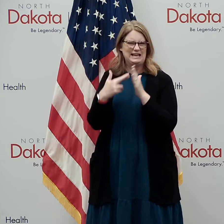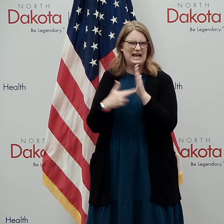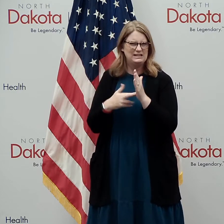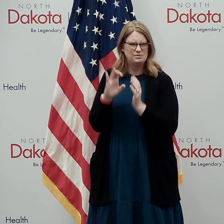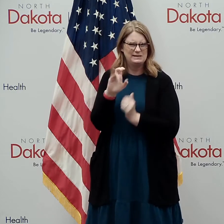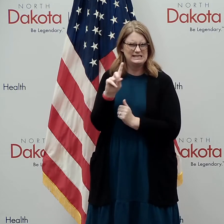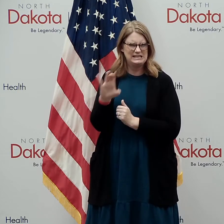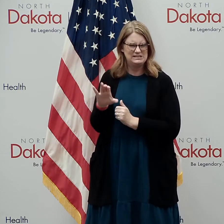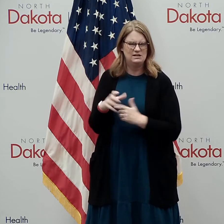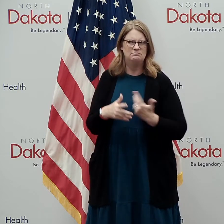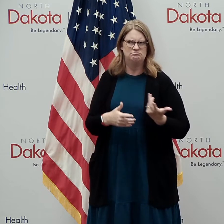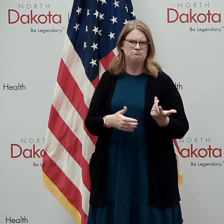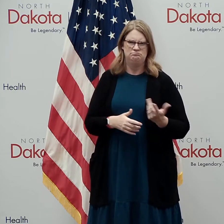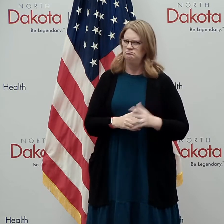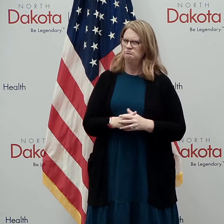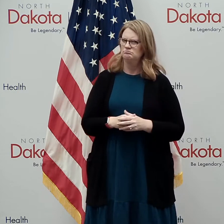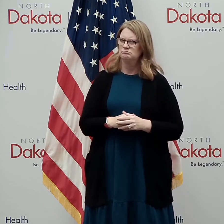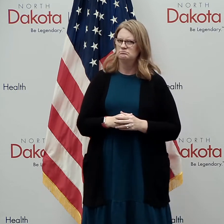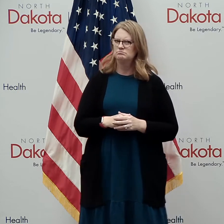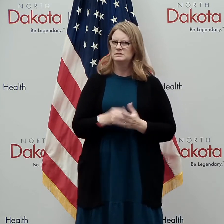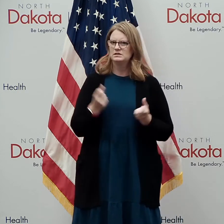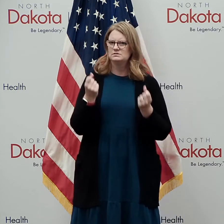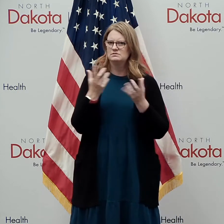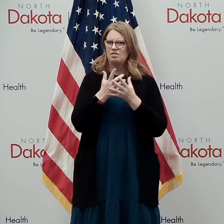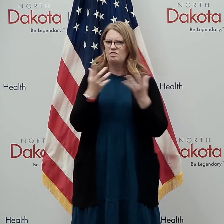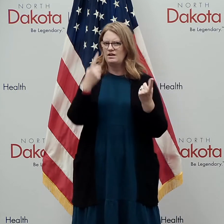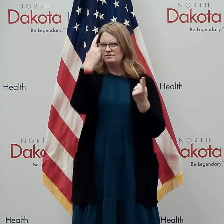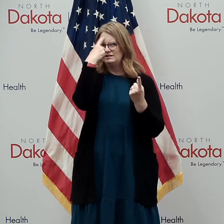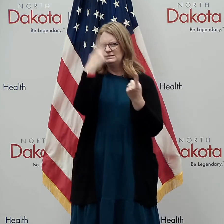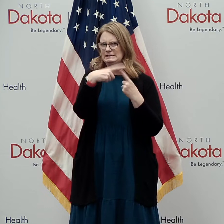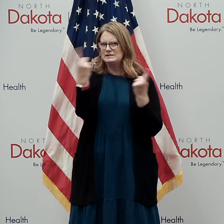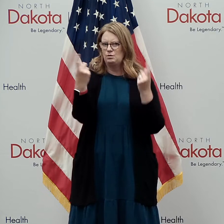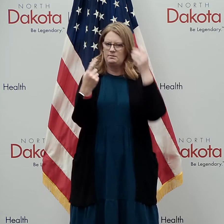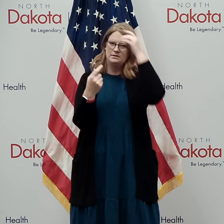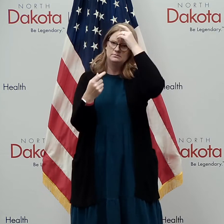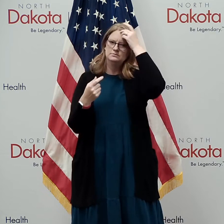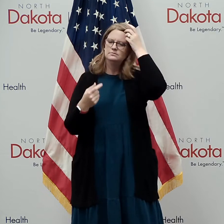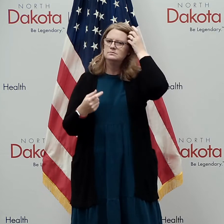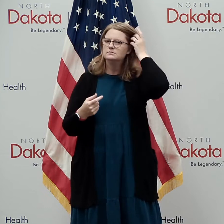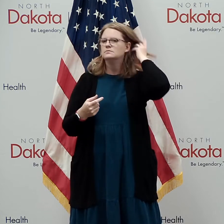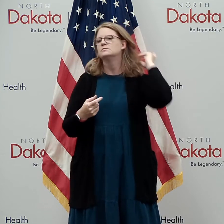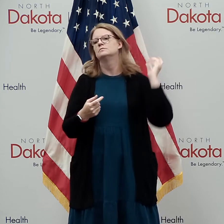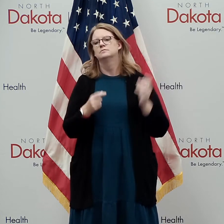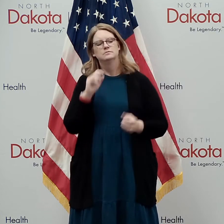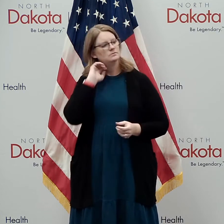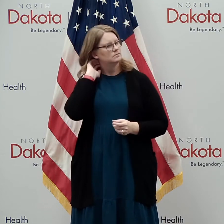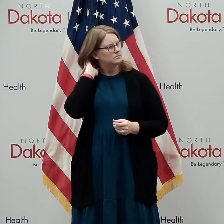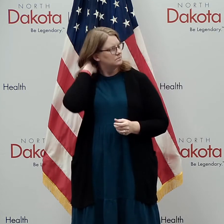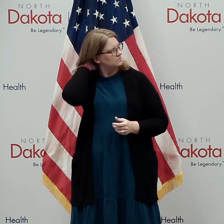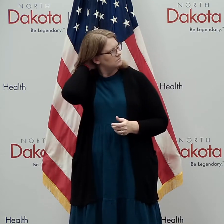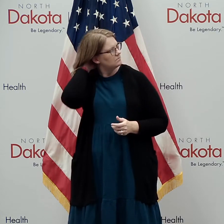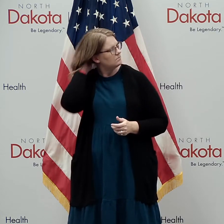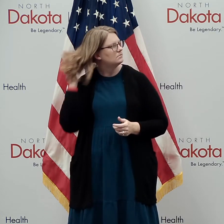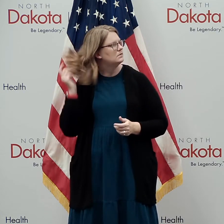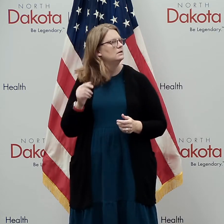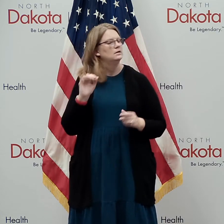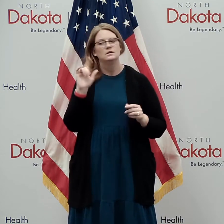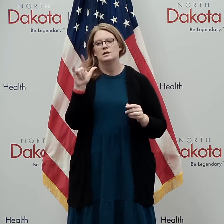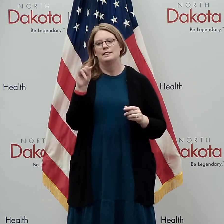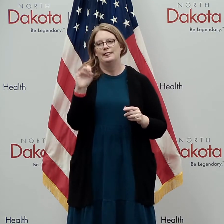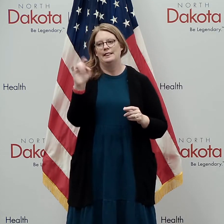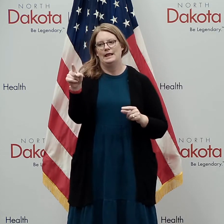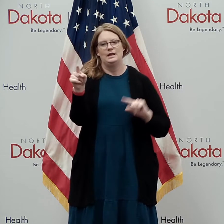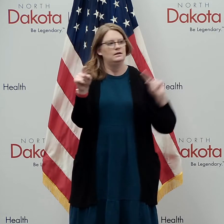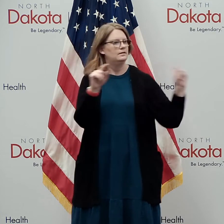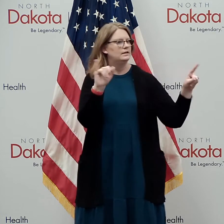I think there'll be a lot of disagreement about this particular statement. I'm going to go Lane and